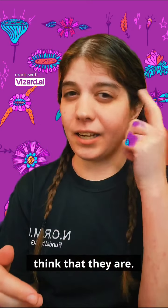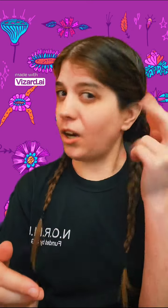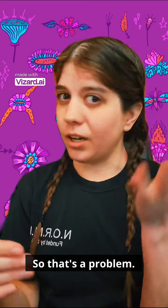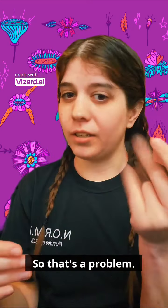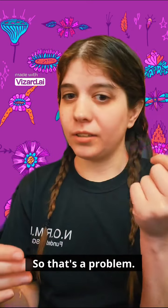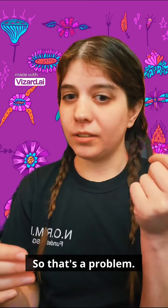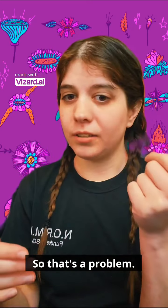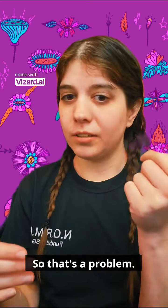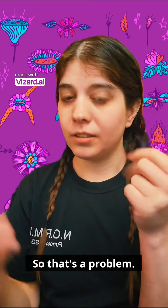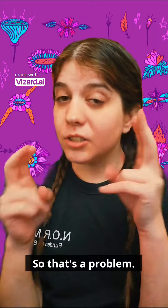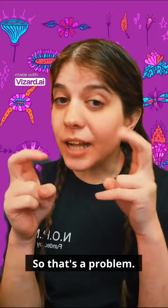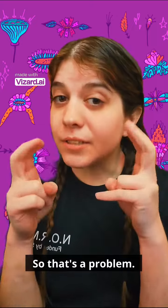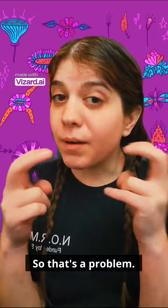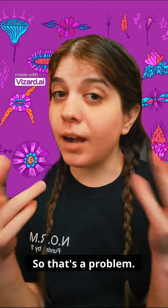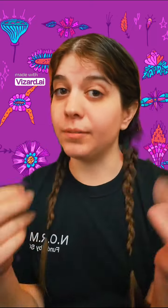are. So that's a problem.